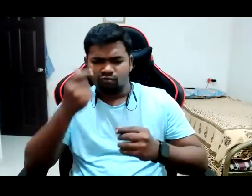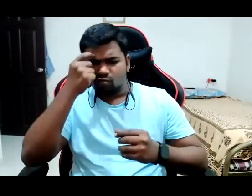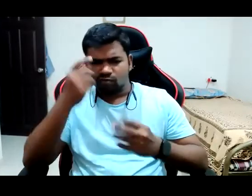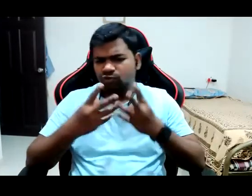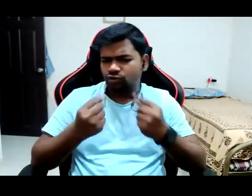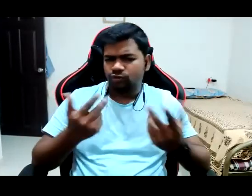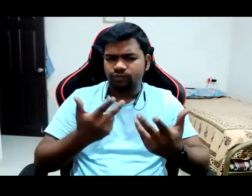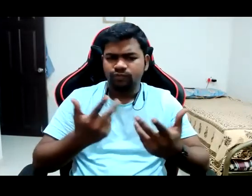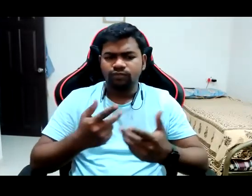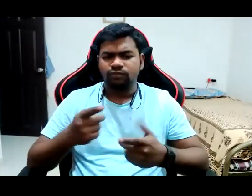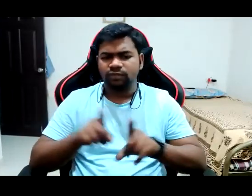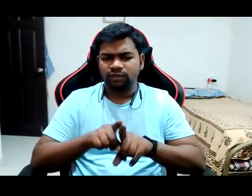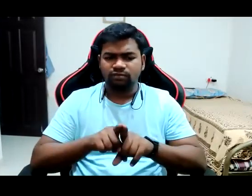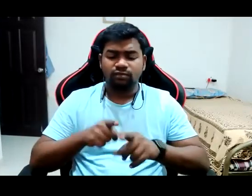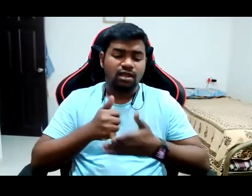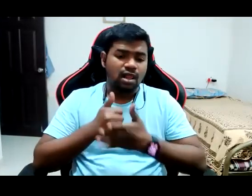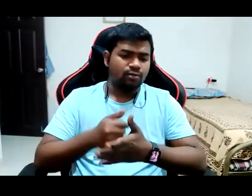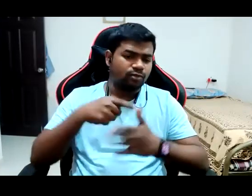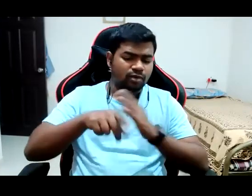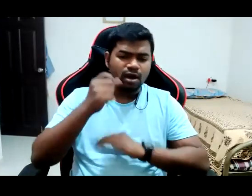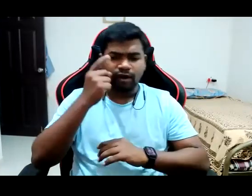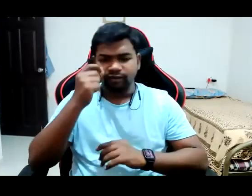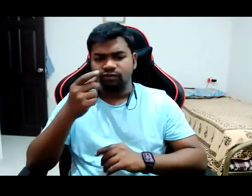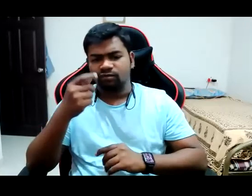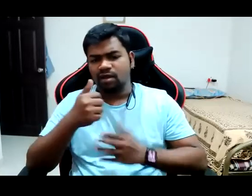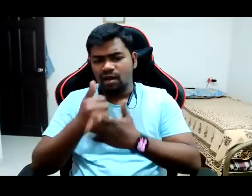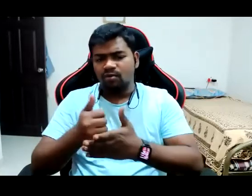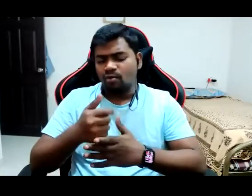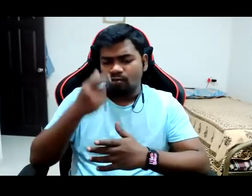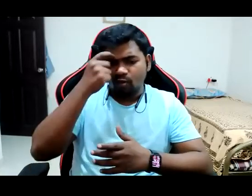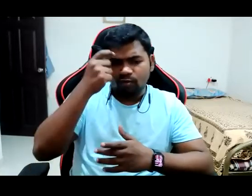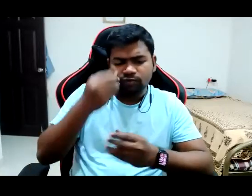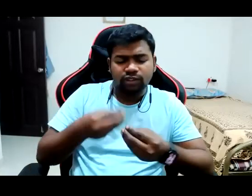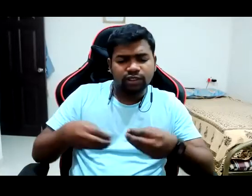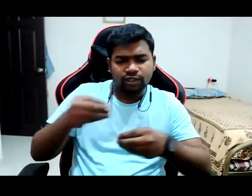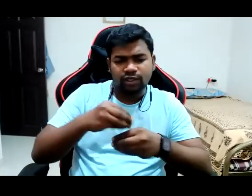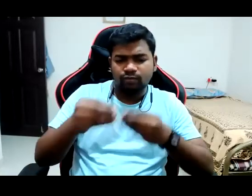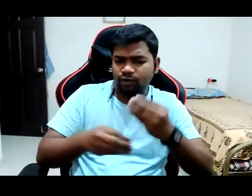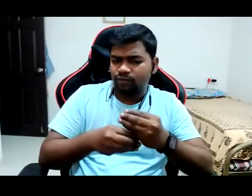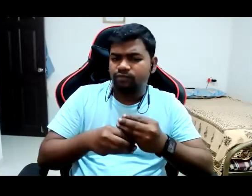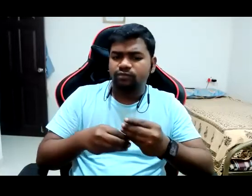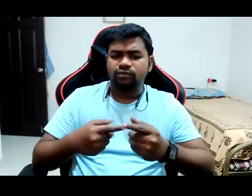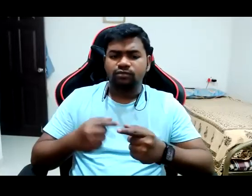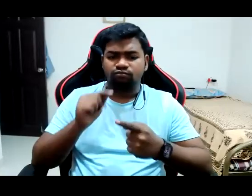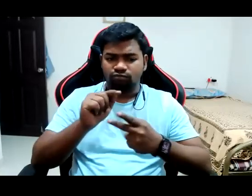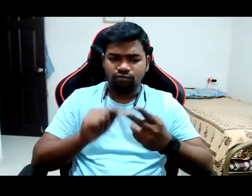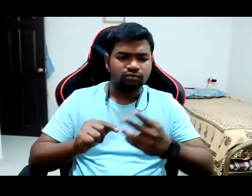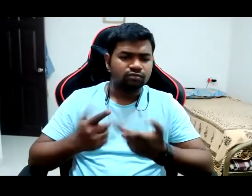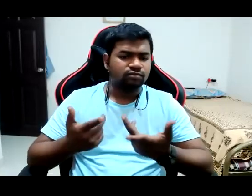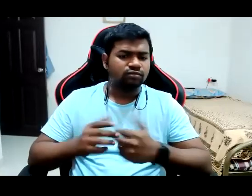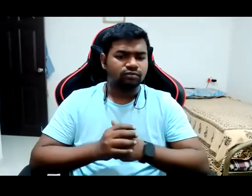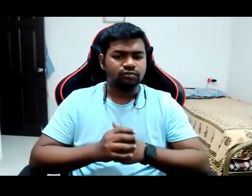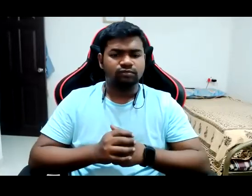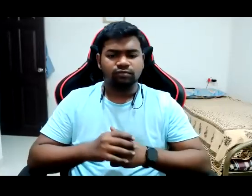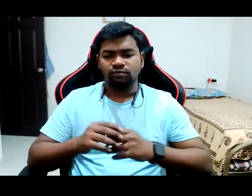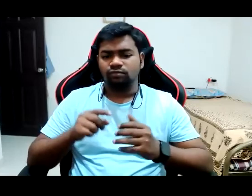like inspire you and help you understand the problems as well, to give you some more food for thought, essentially, in terms of what kinds